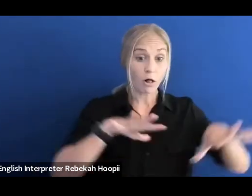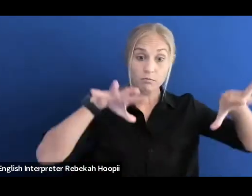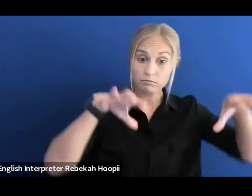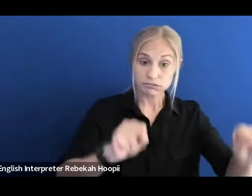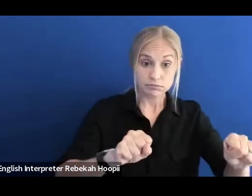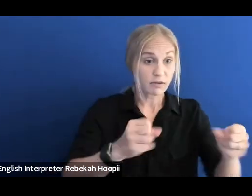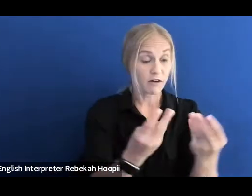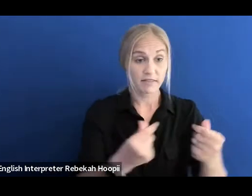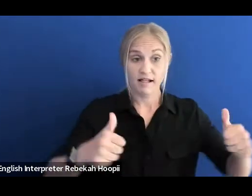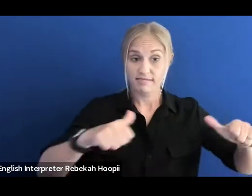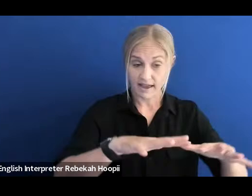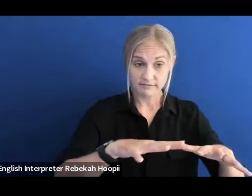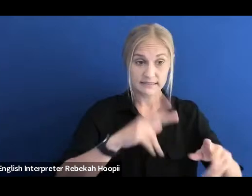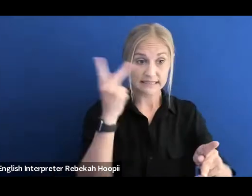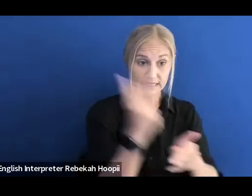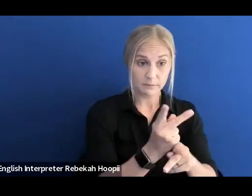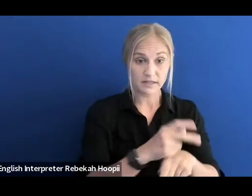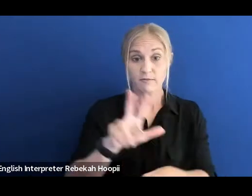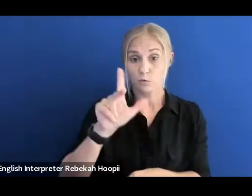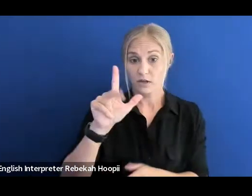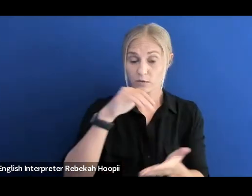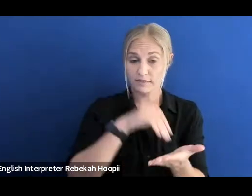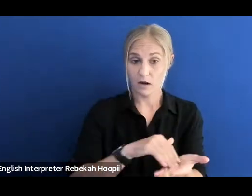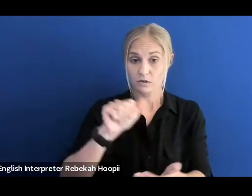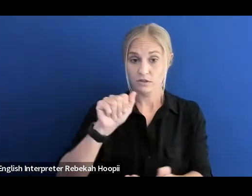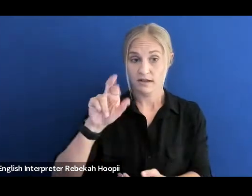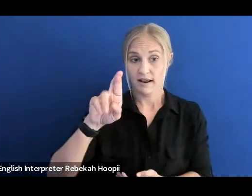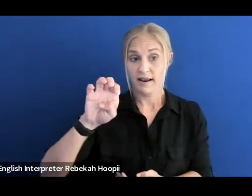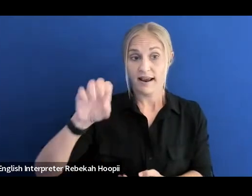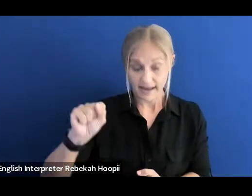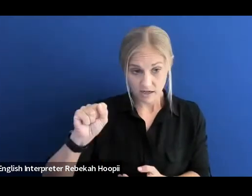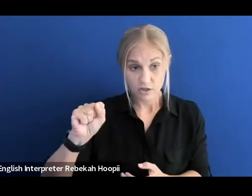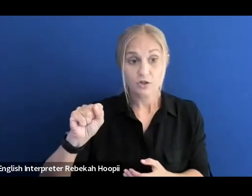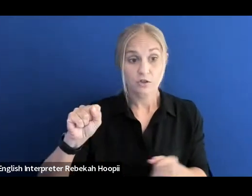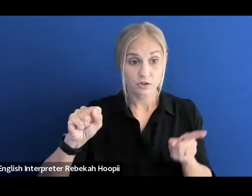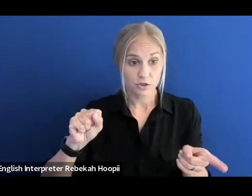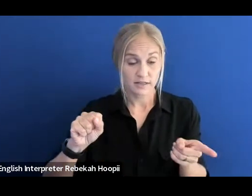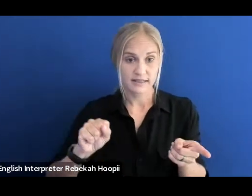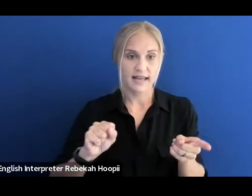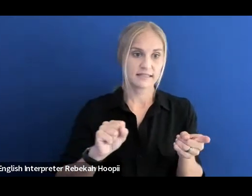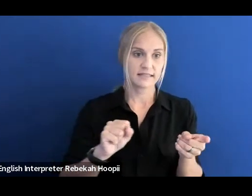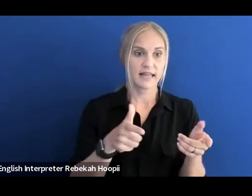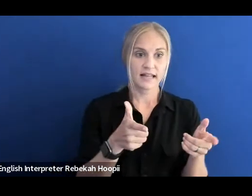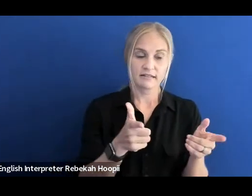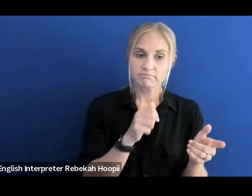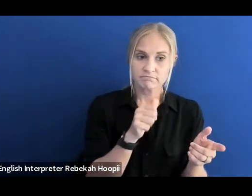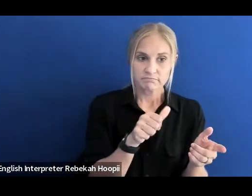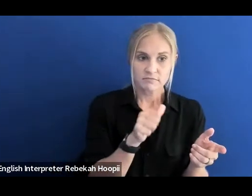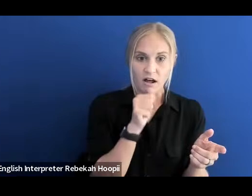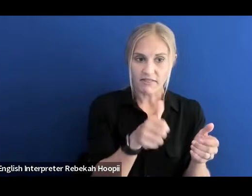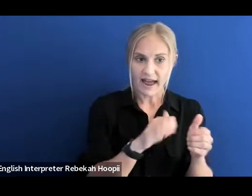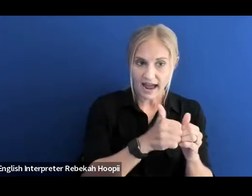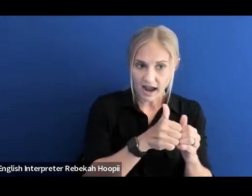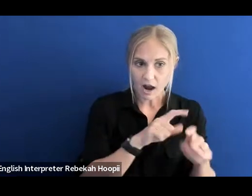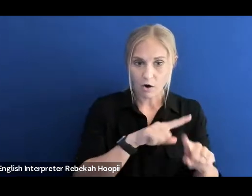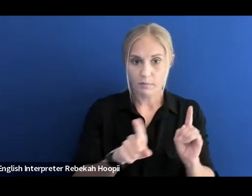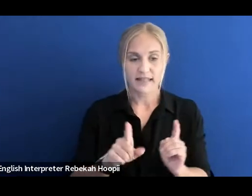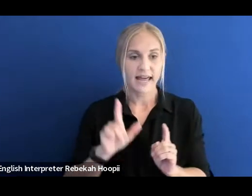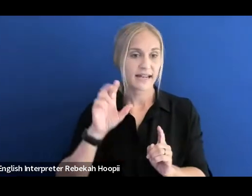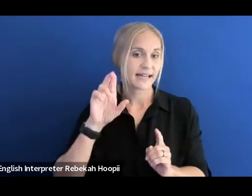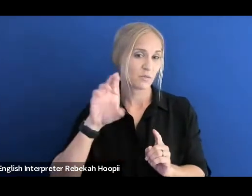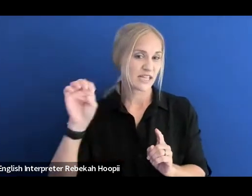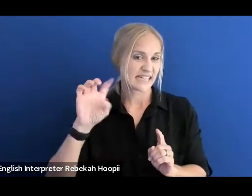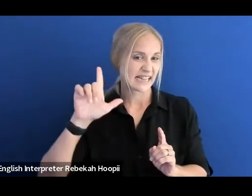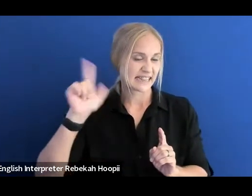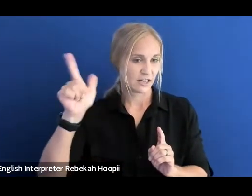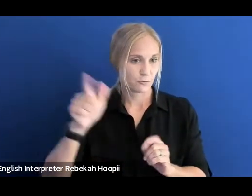being retention of 23,000 acres. That's just the what, not the how. That real estate action comes later.